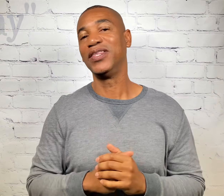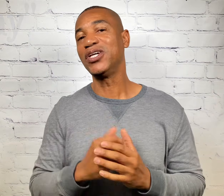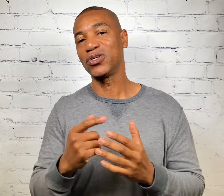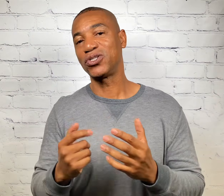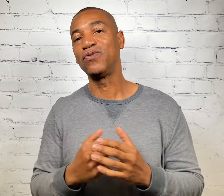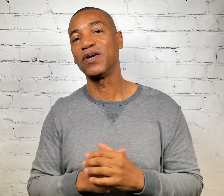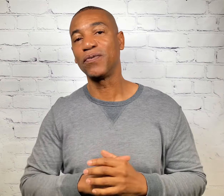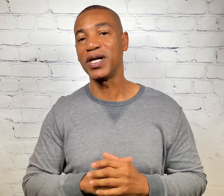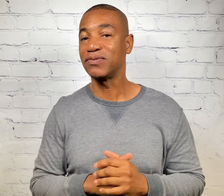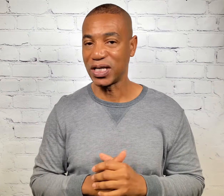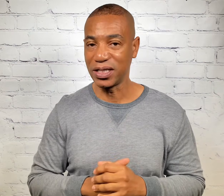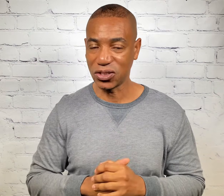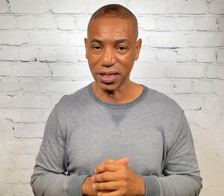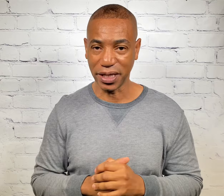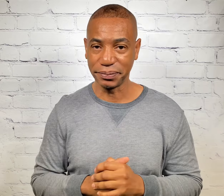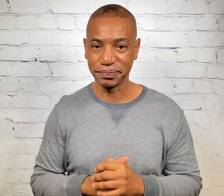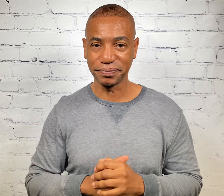These are the two different ways of signing Sunday.